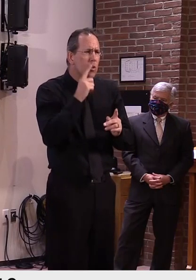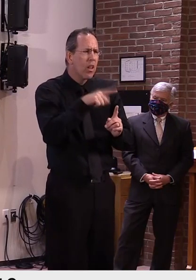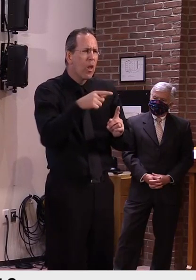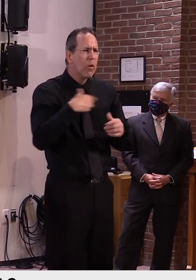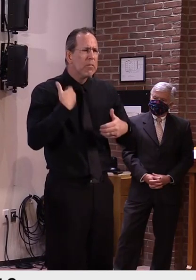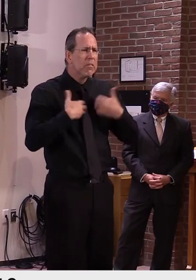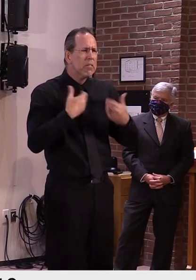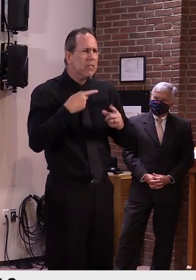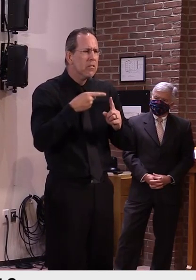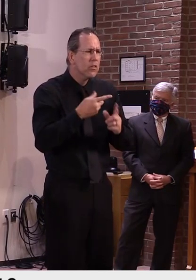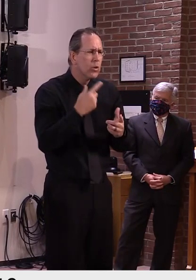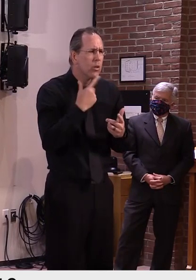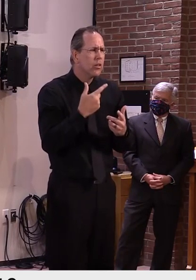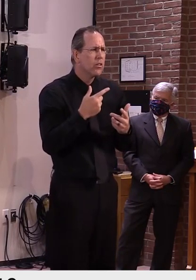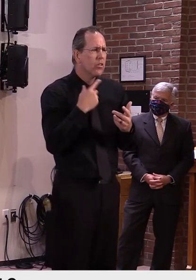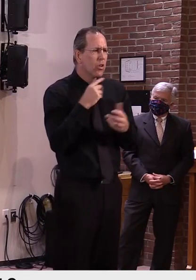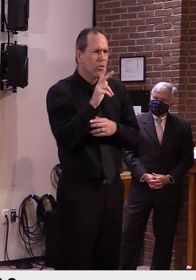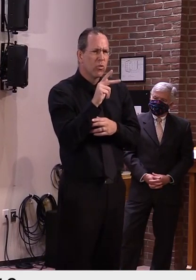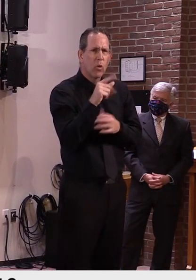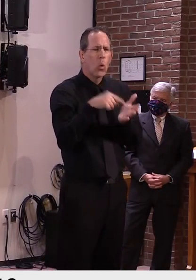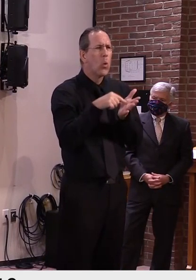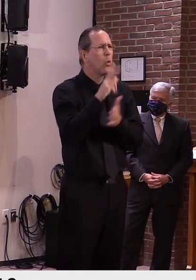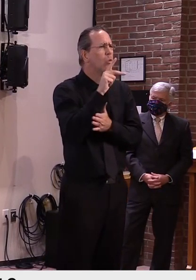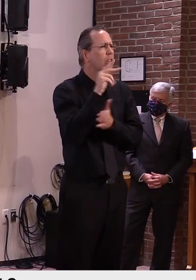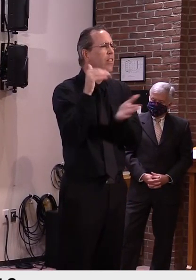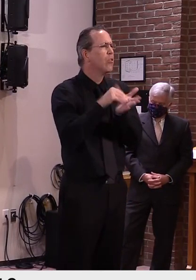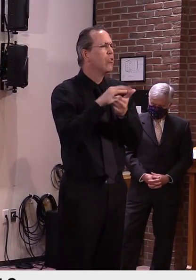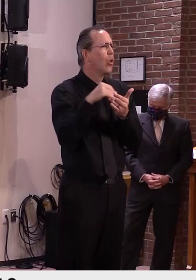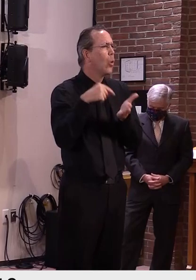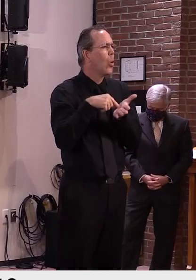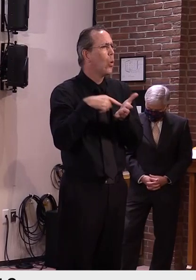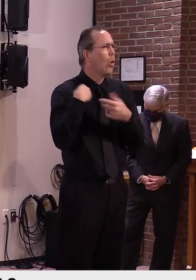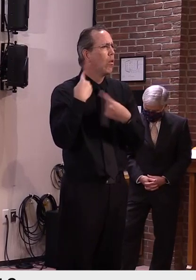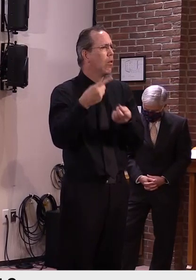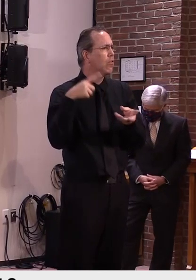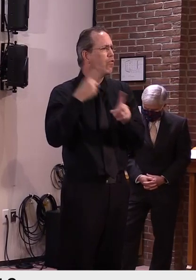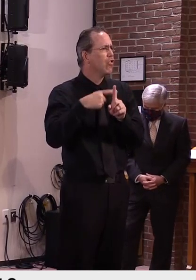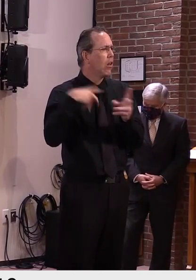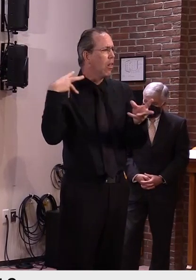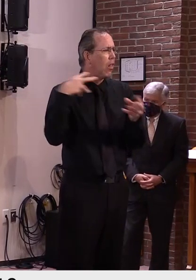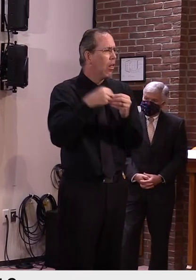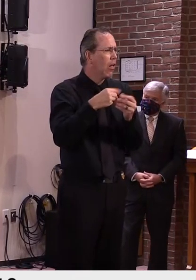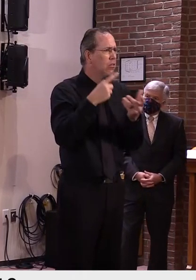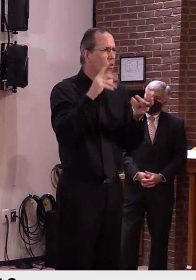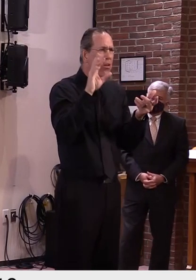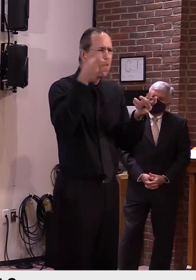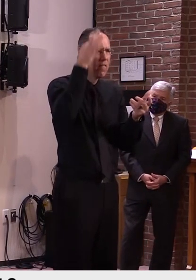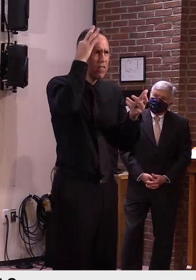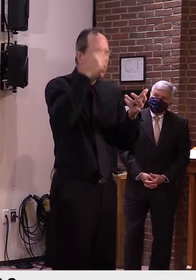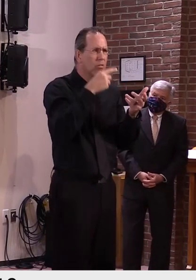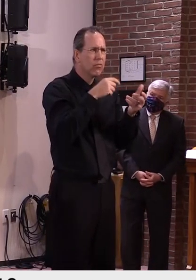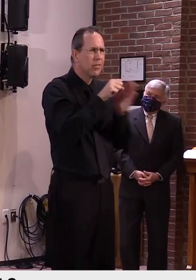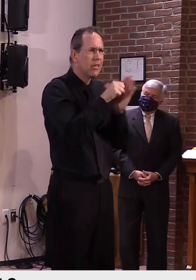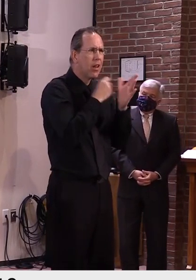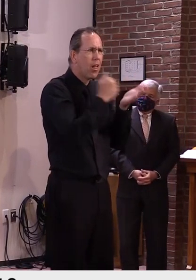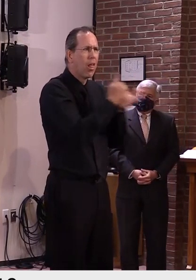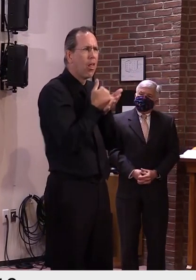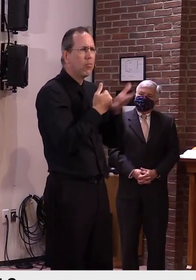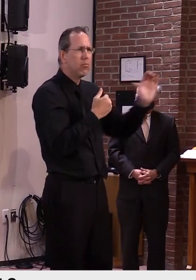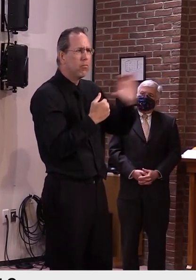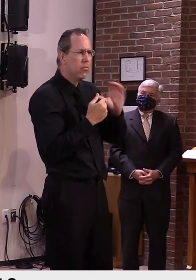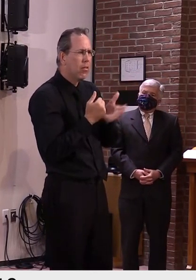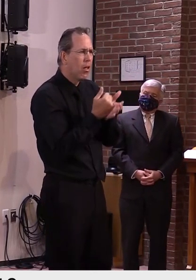you can, and we'll put them in touch with Commissioner Hanford for a description of that or someone there so that we make sure that we provide